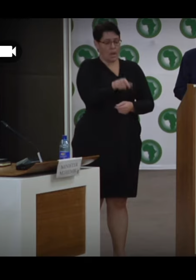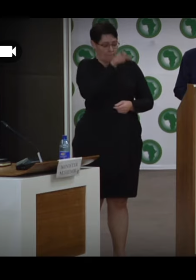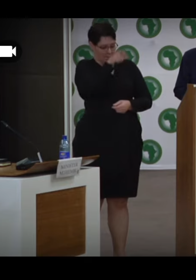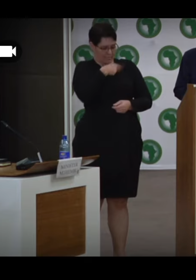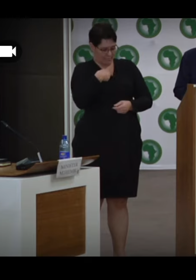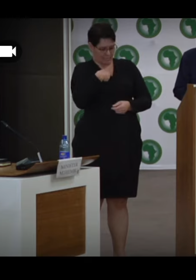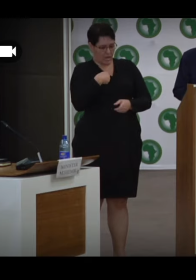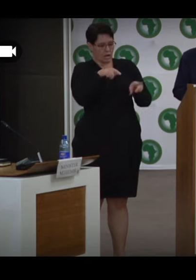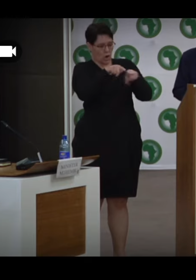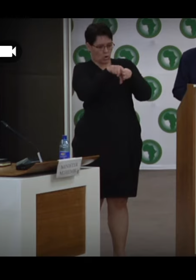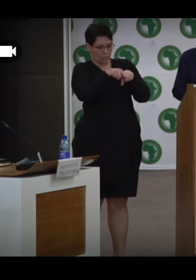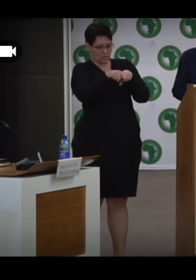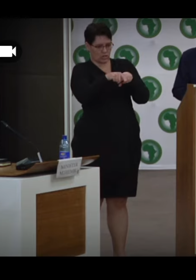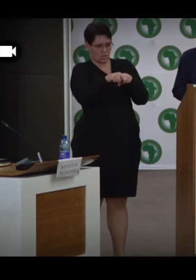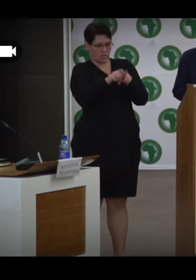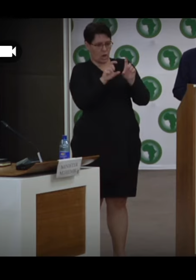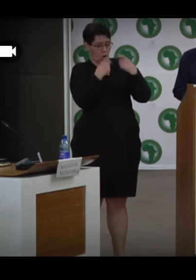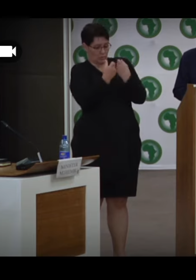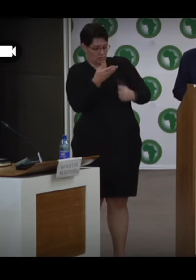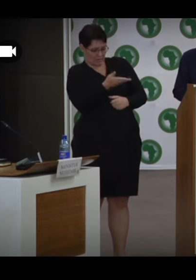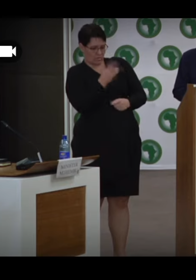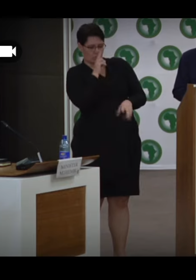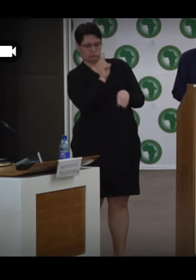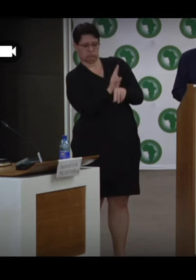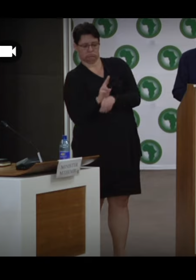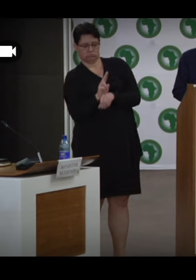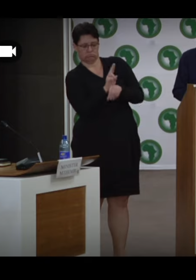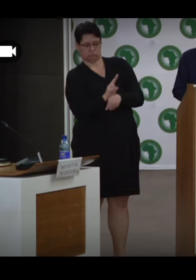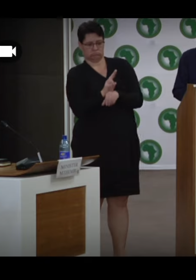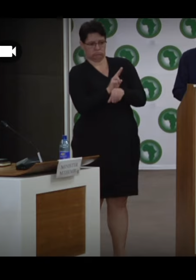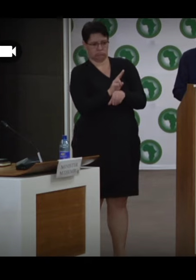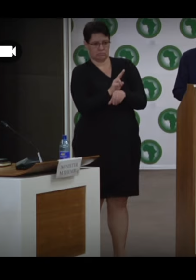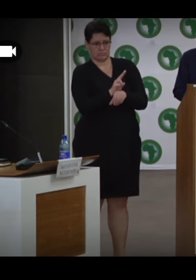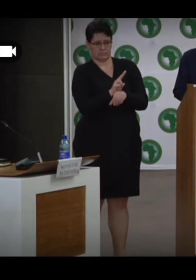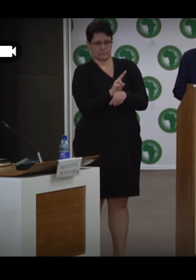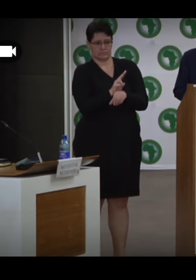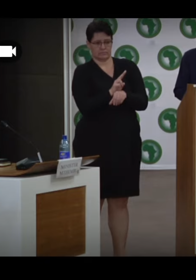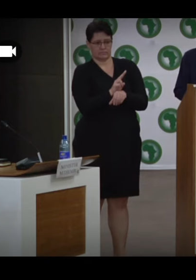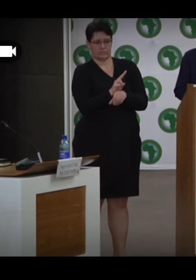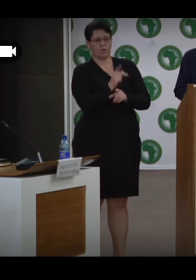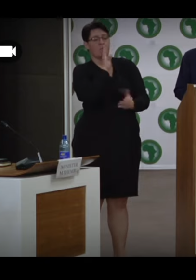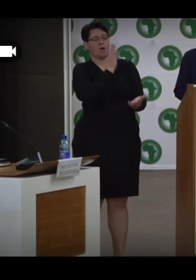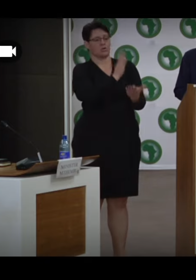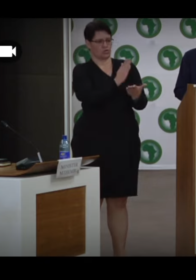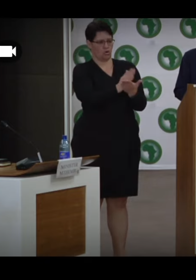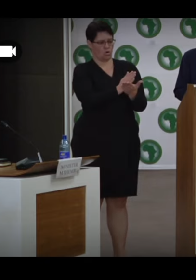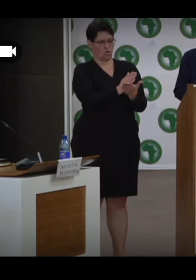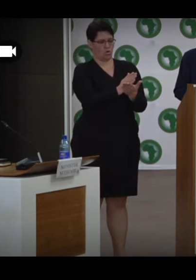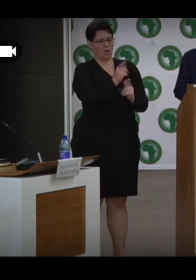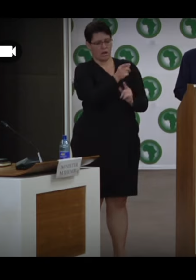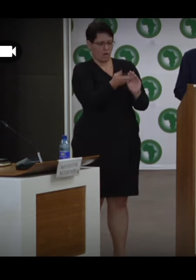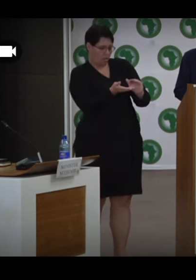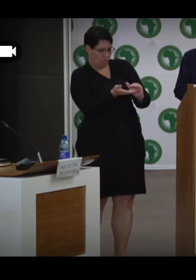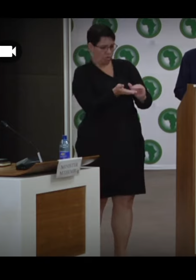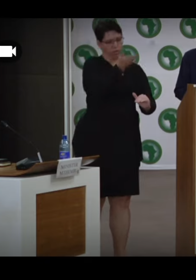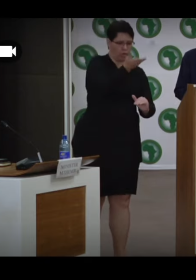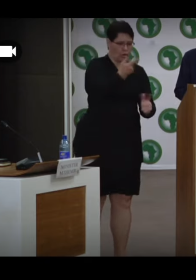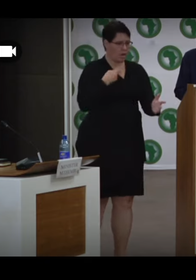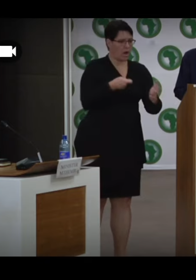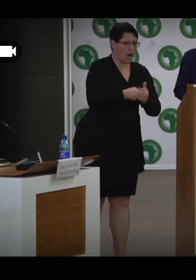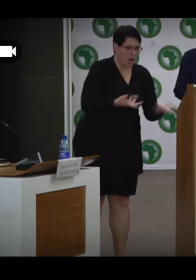Consumer and Competition Commission will be monitoring particularly closely to ensure that there are no unjustified